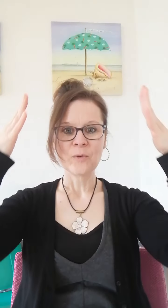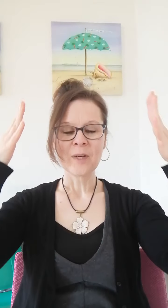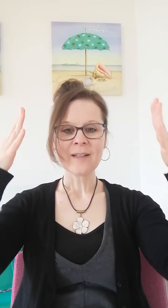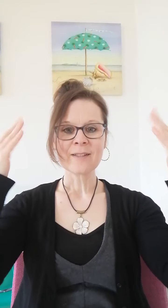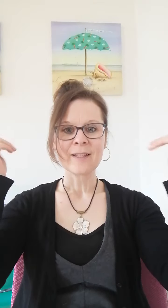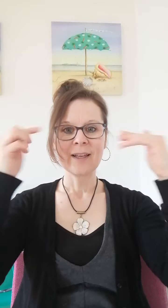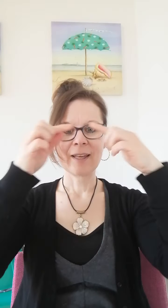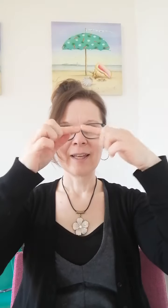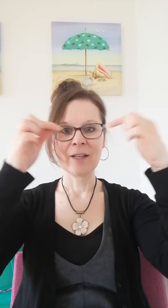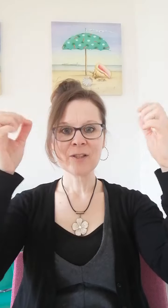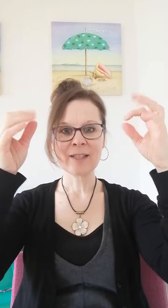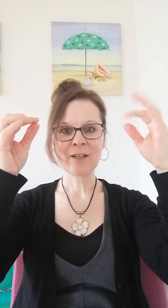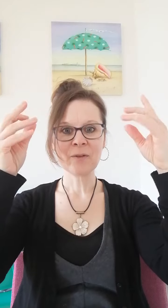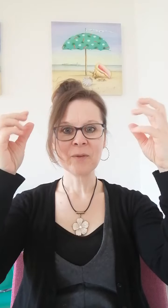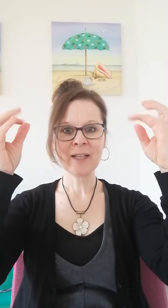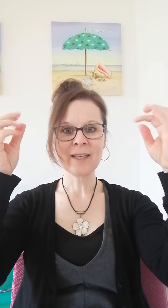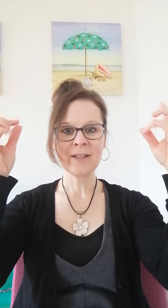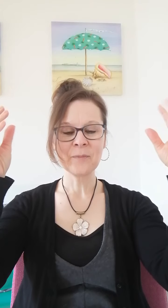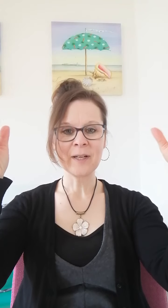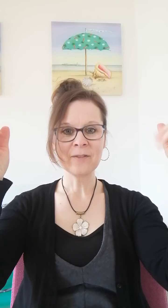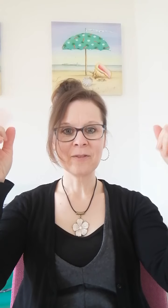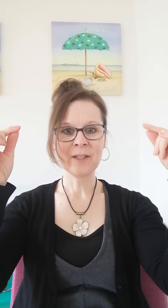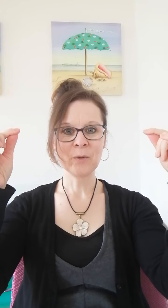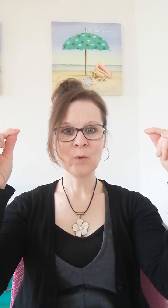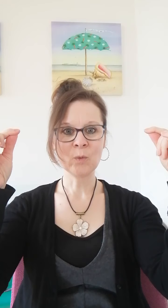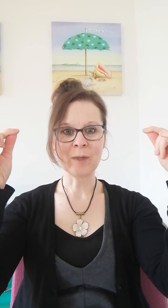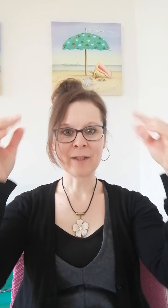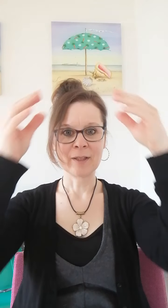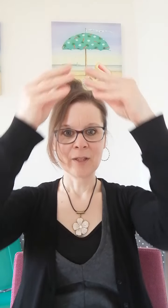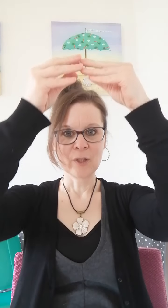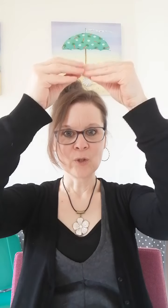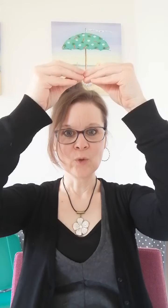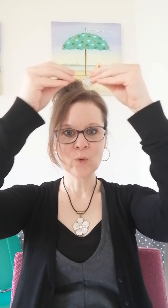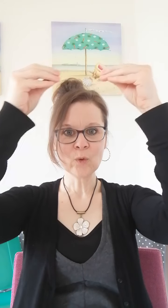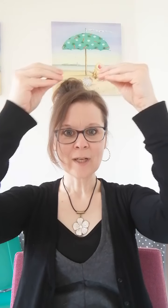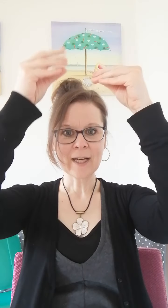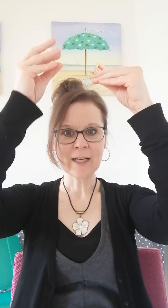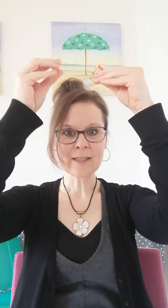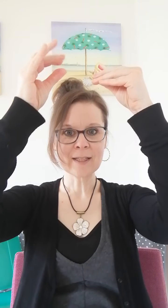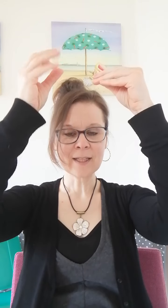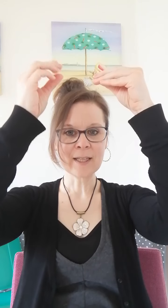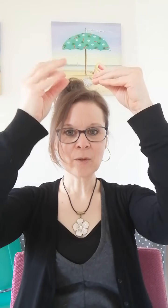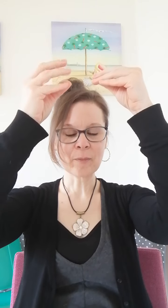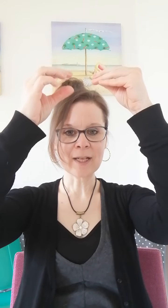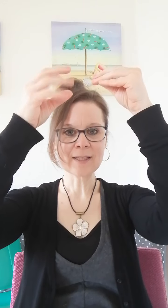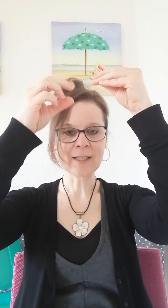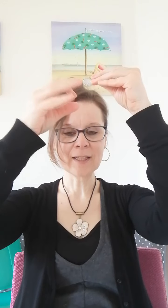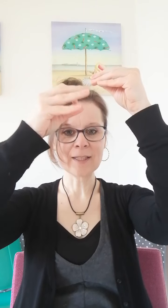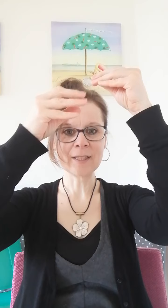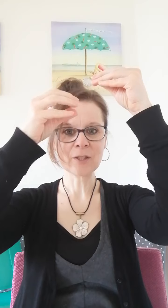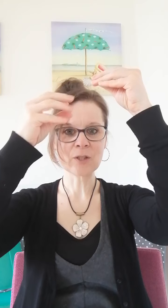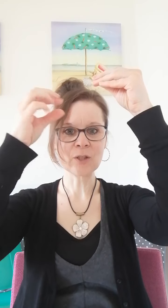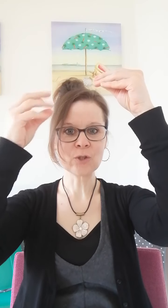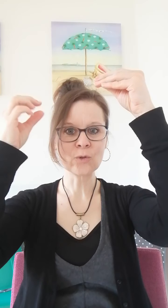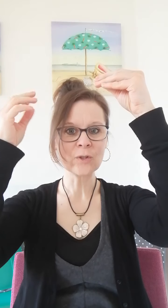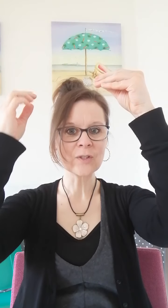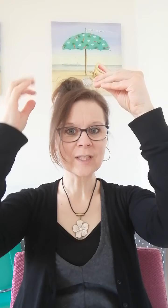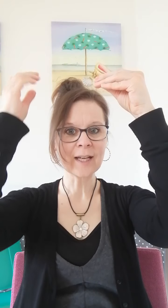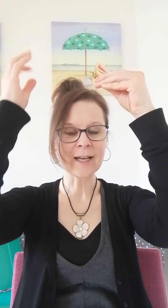Nisuras era sera uda kiero para fi ino numa. Nu ada sera kiero para seda lida seda choro seda